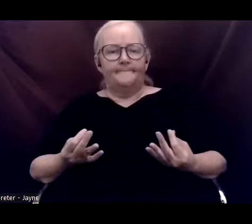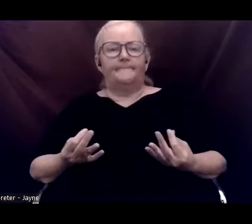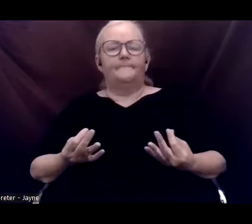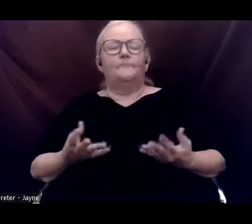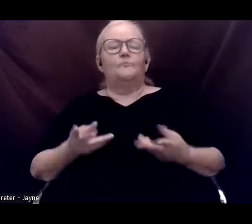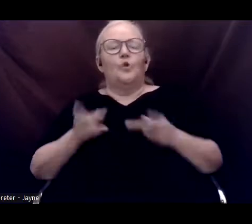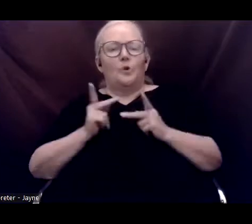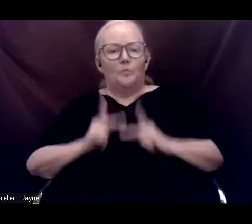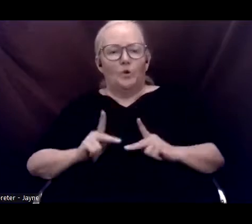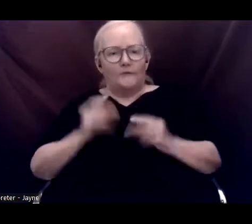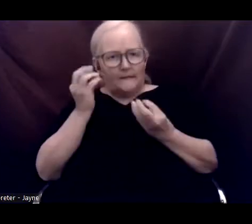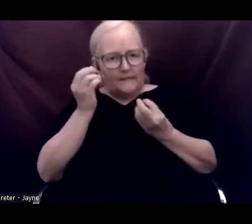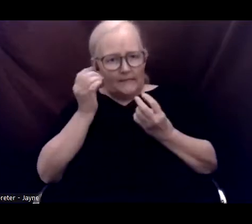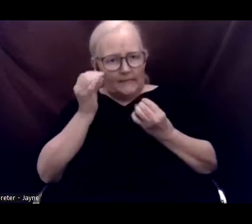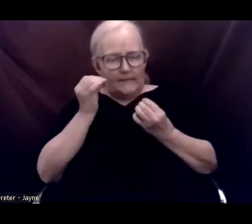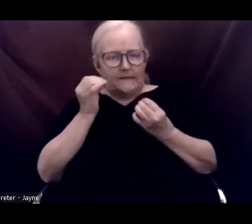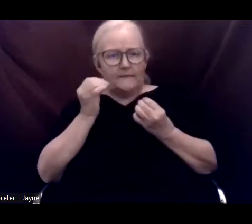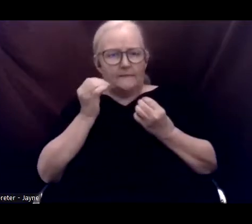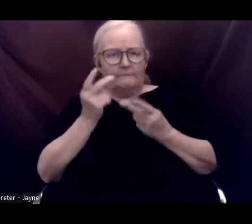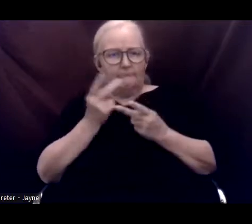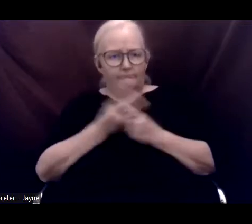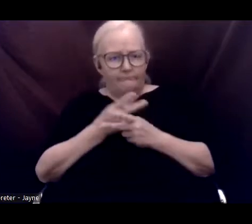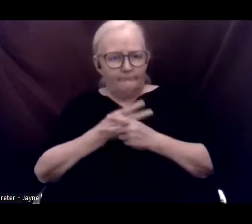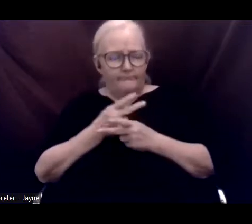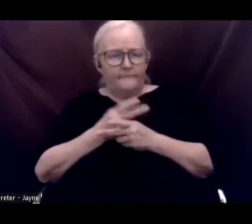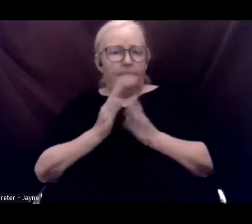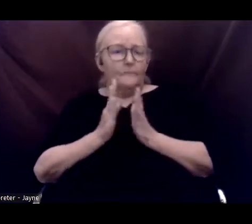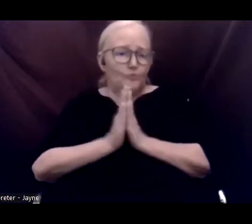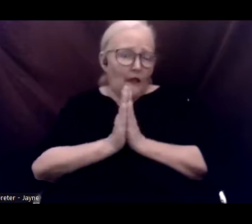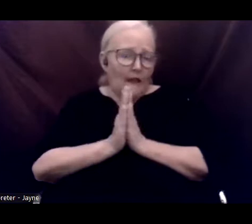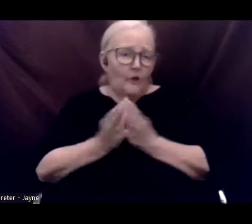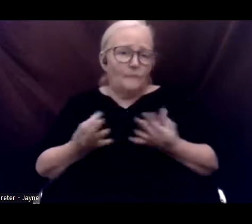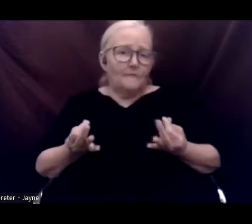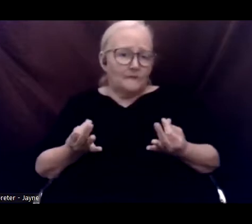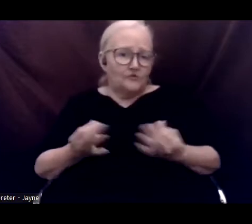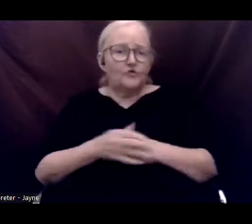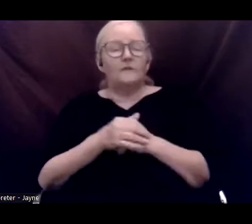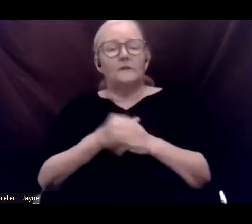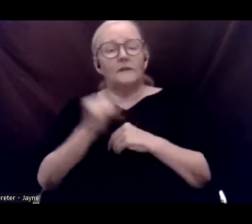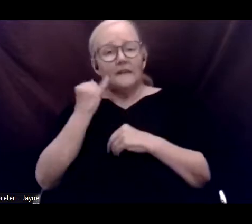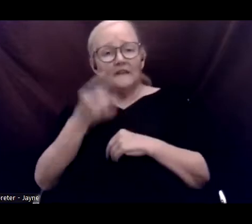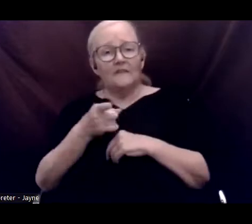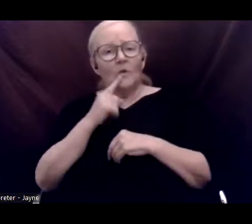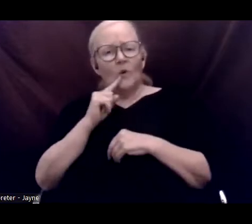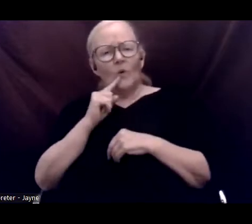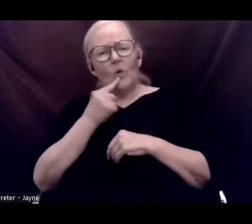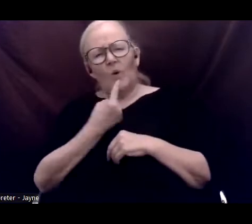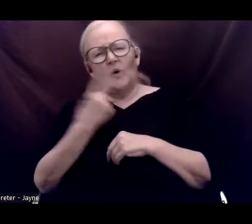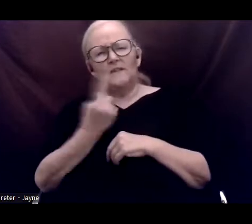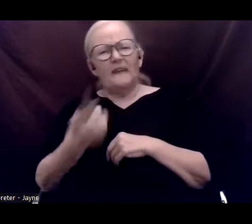personal reflection, meditation, or prayer. If you have suffered a deep loss in the last